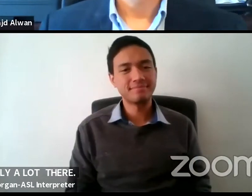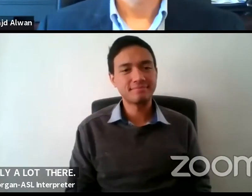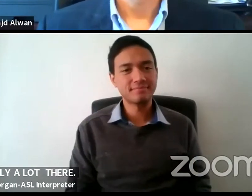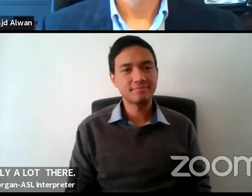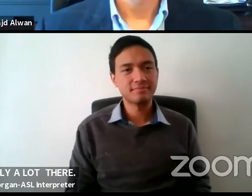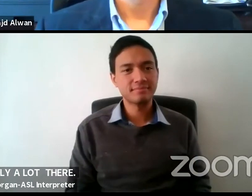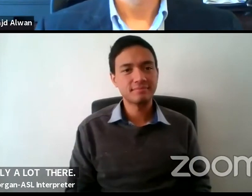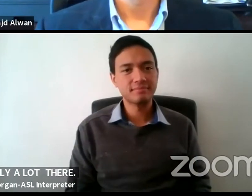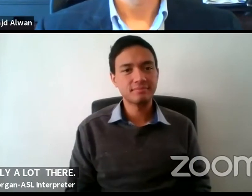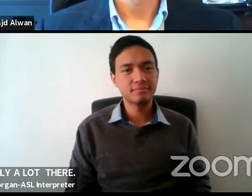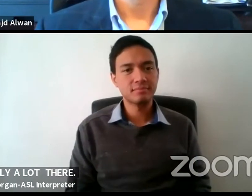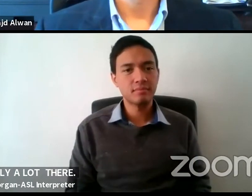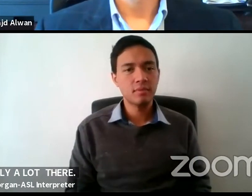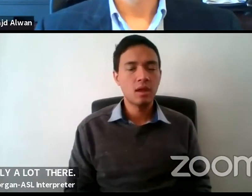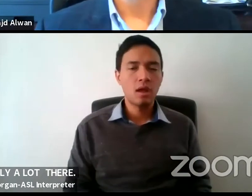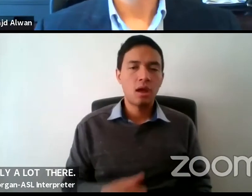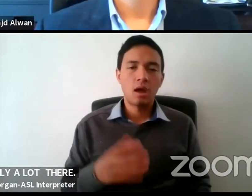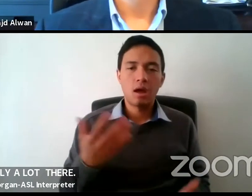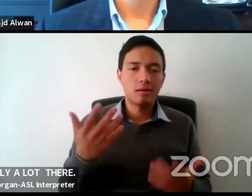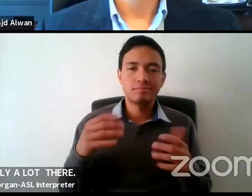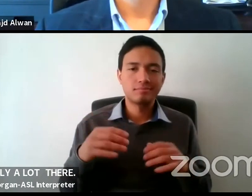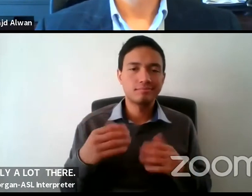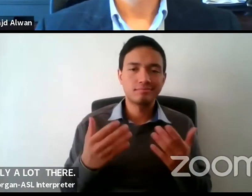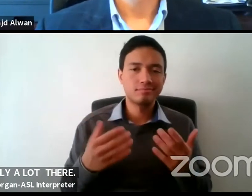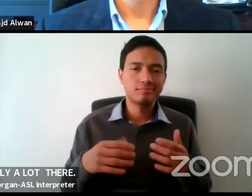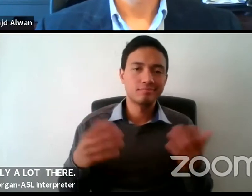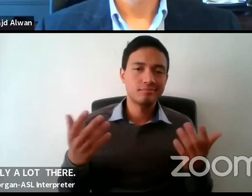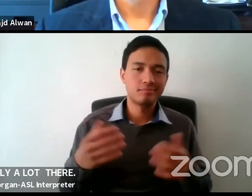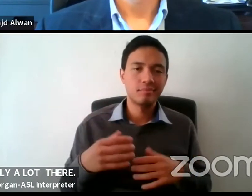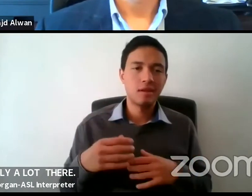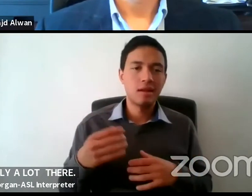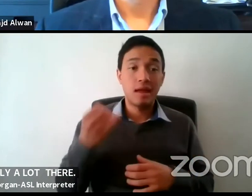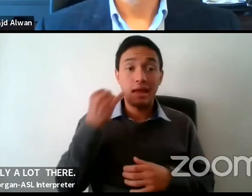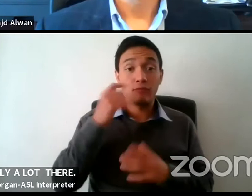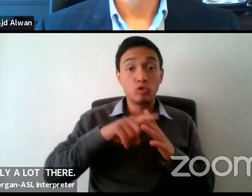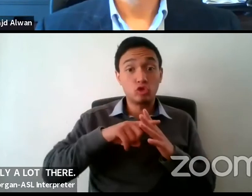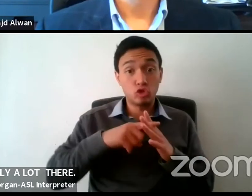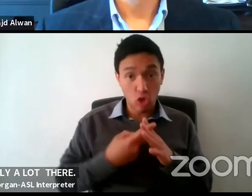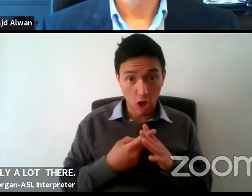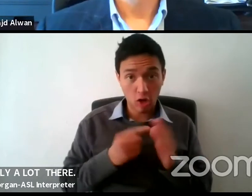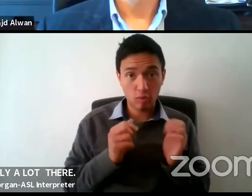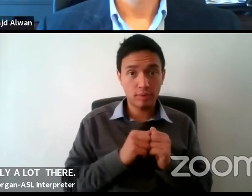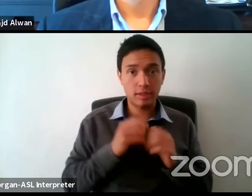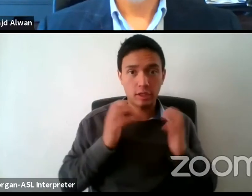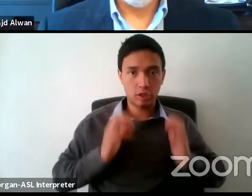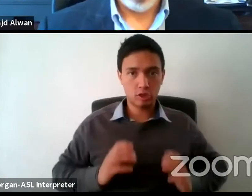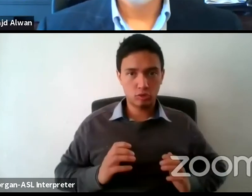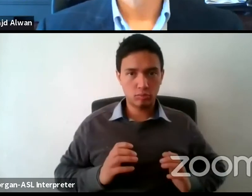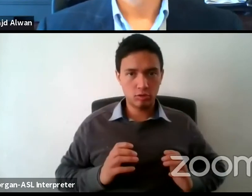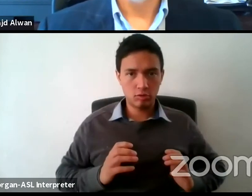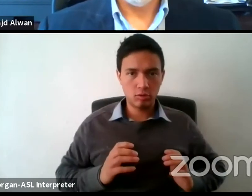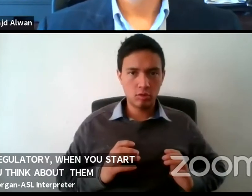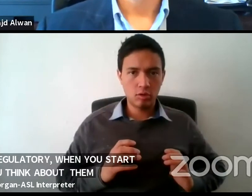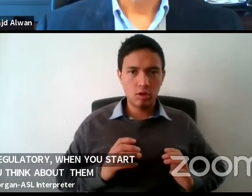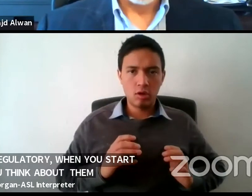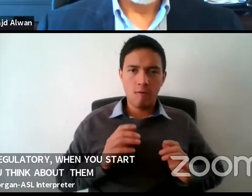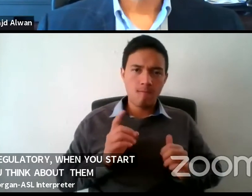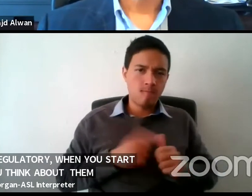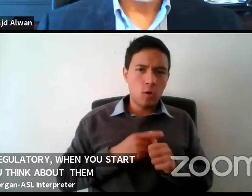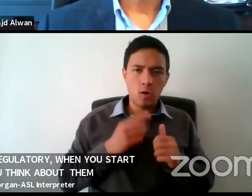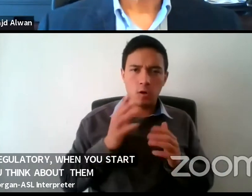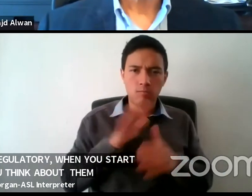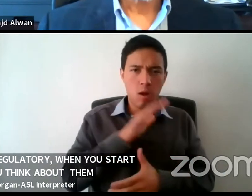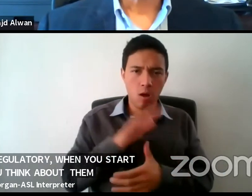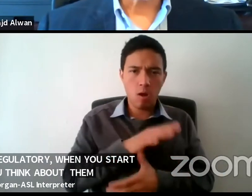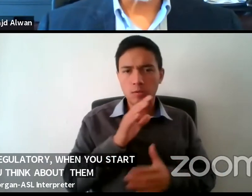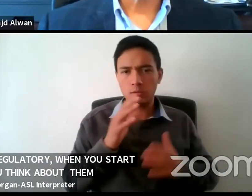I'd go all the way to regulatory. I mean, I do think, though, when you start with the consumer and you actually think about them first, not what you want as a business, and sort of